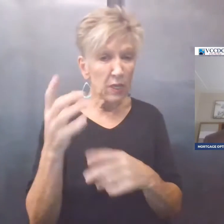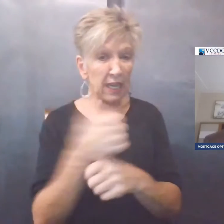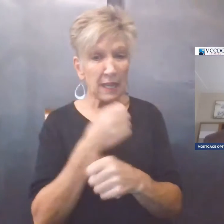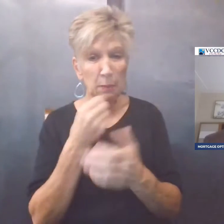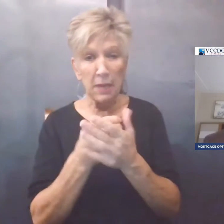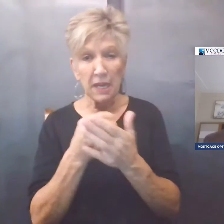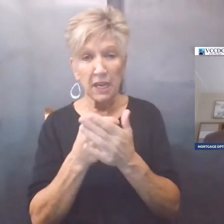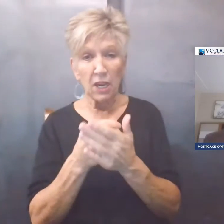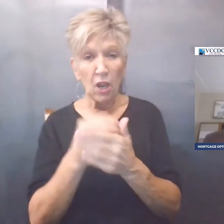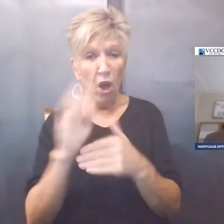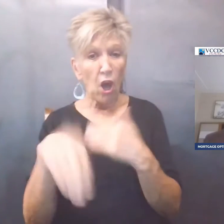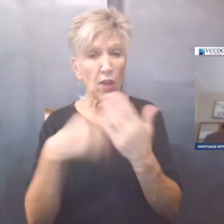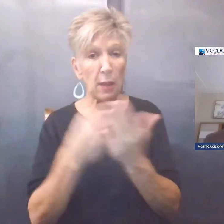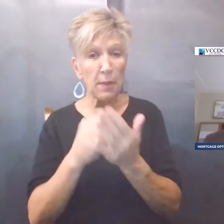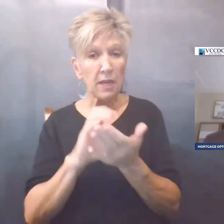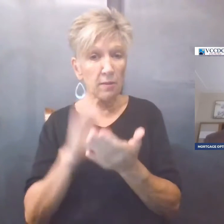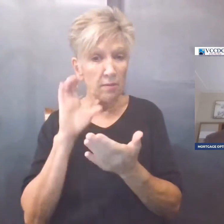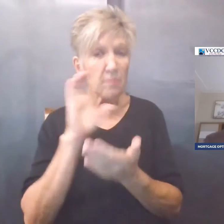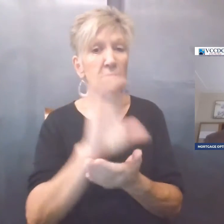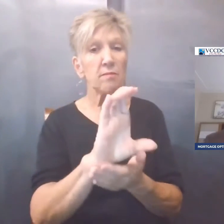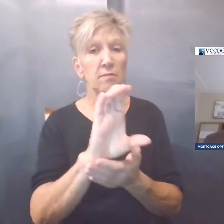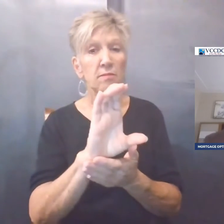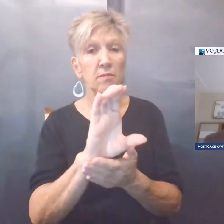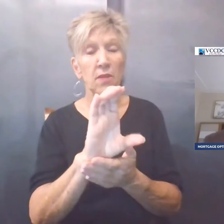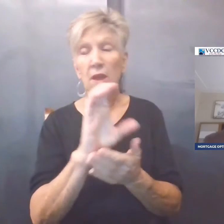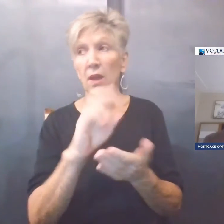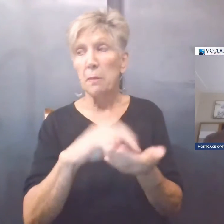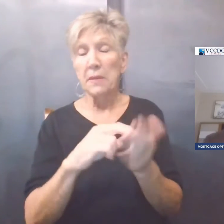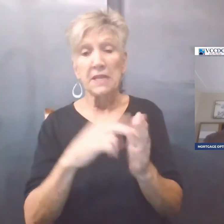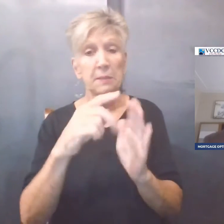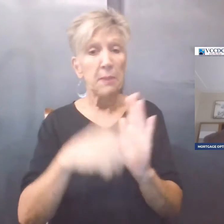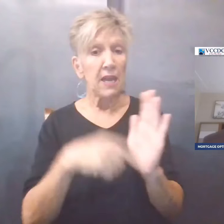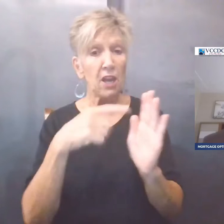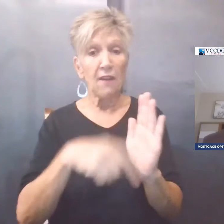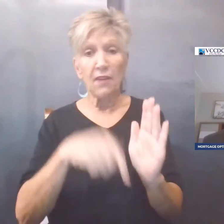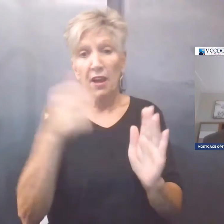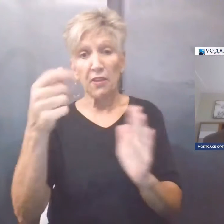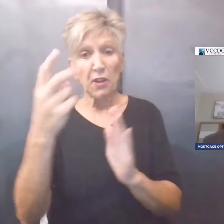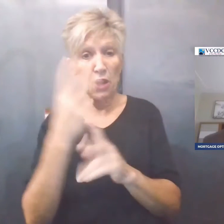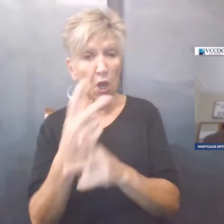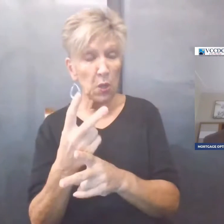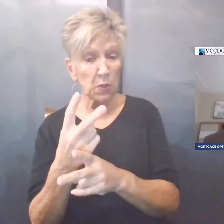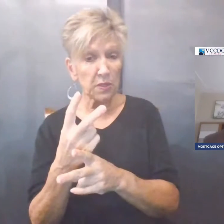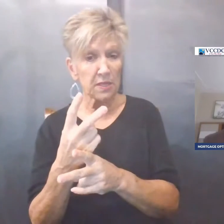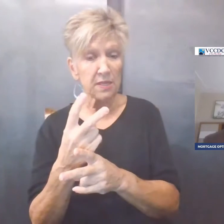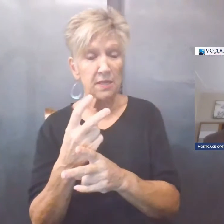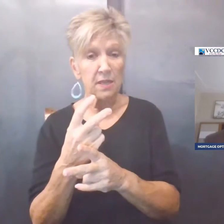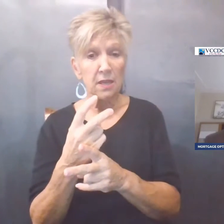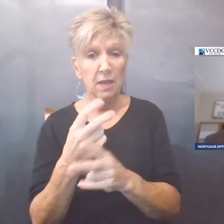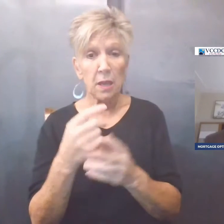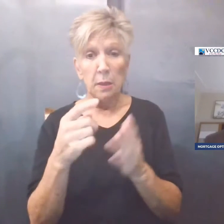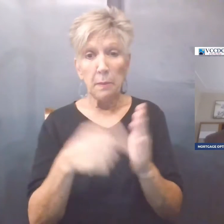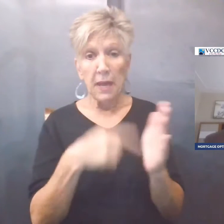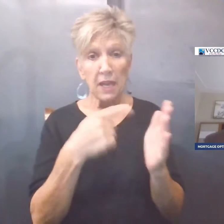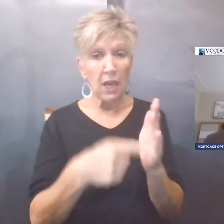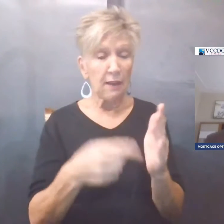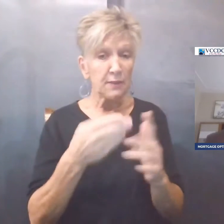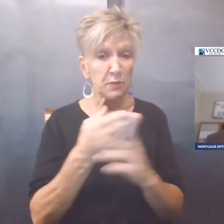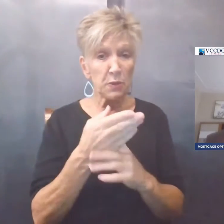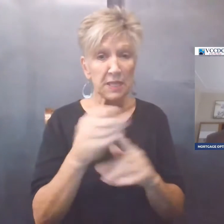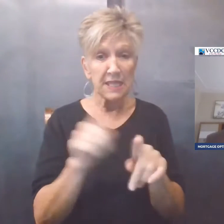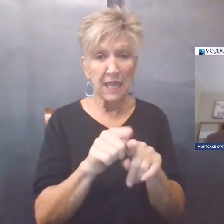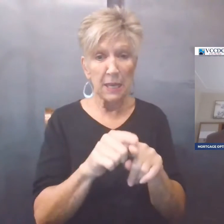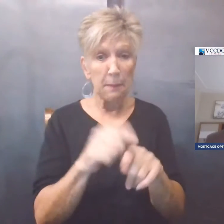money is going to come to you, whether it be paying off external loans, maybe internal loans, if you're doing payoffs through the same